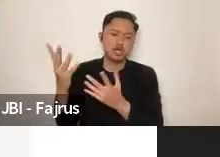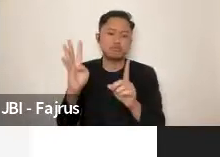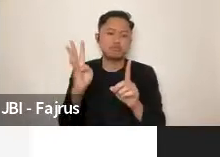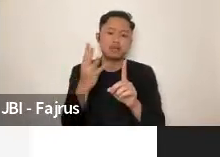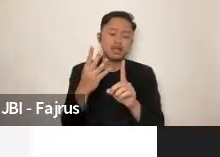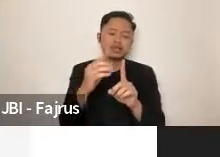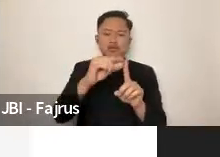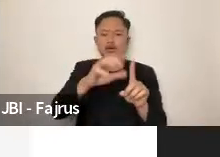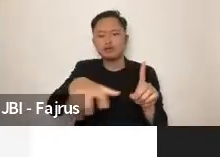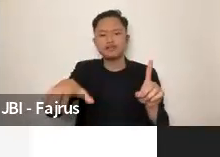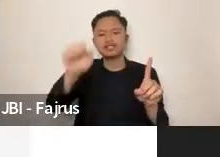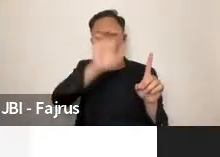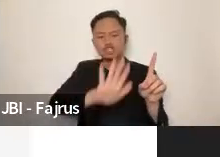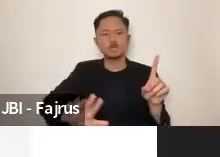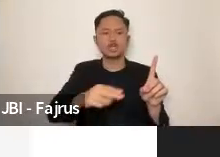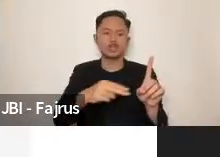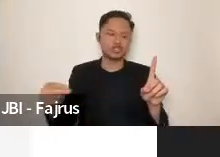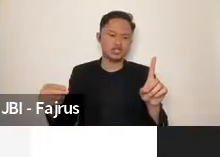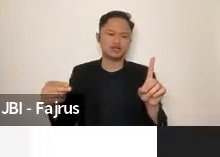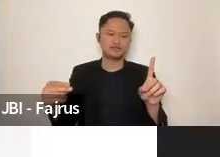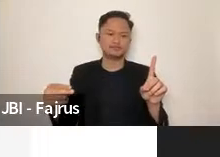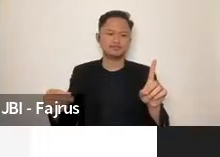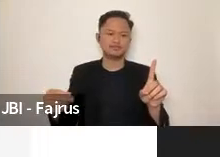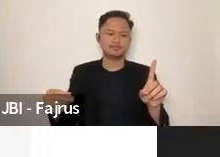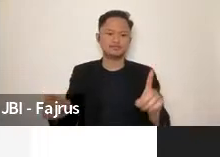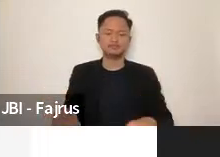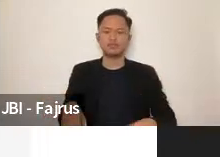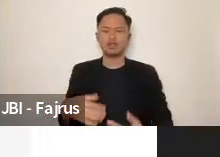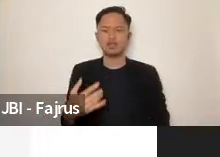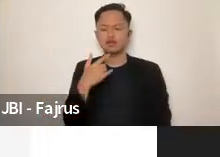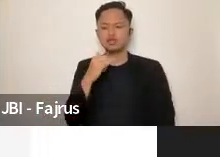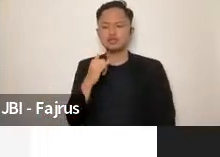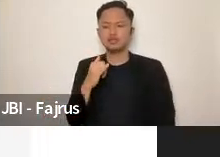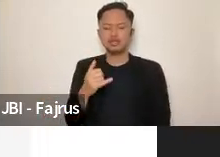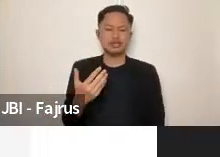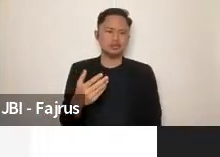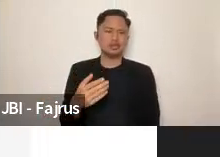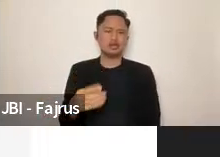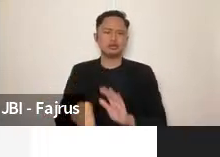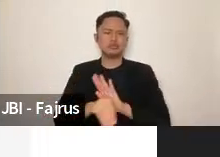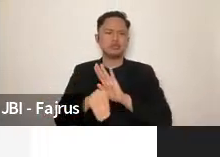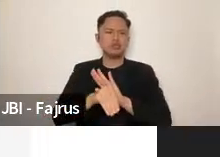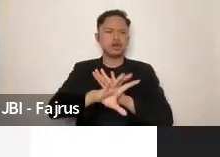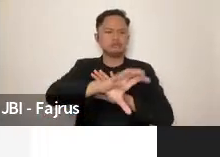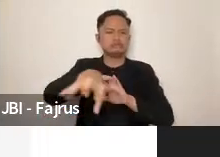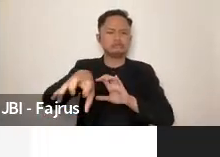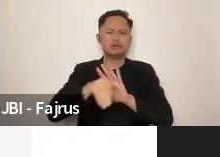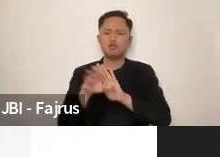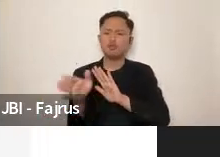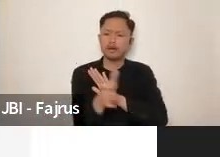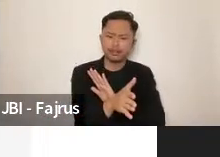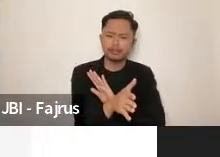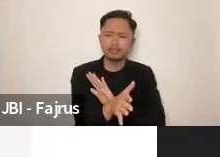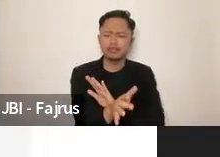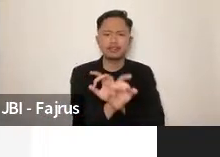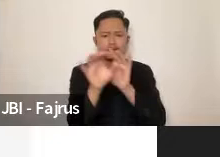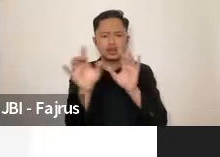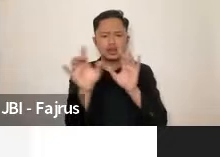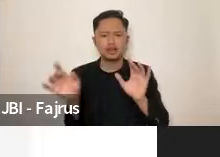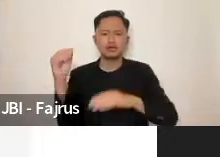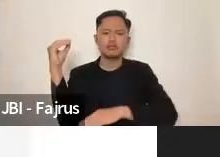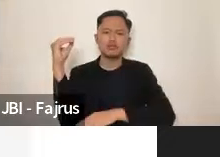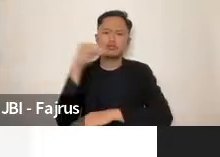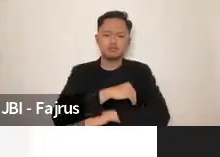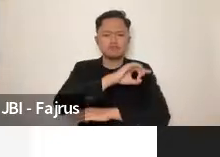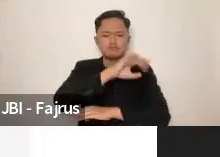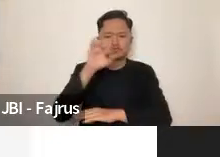Indonesia, and 3/4 of all events occurring within the broader West Papua region, including Papua province and the other provinces that